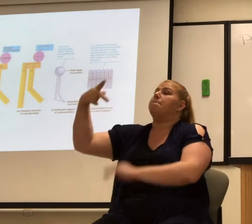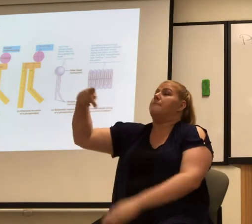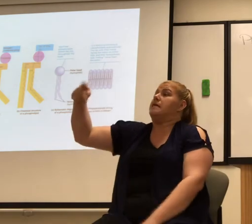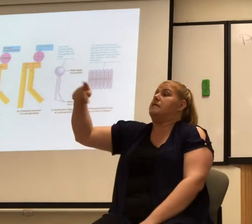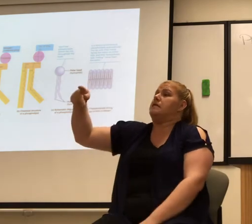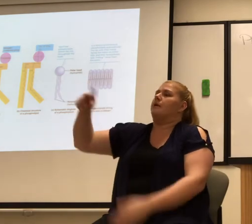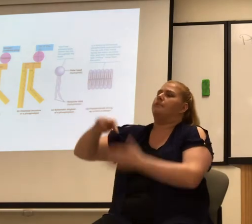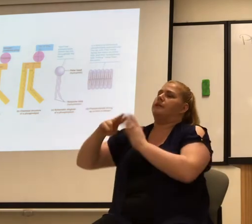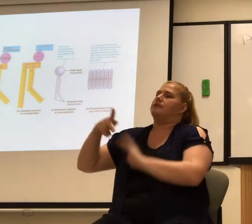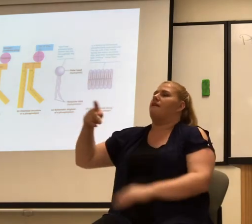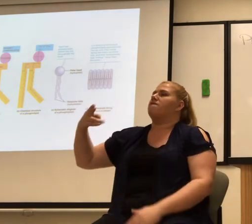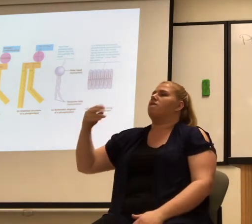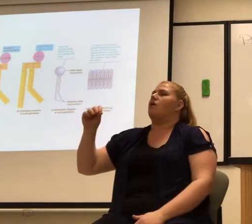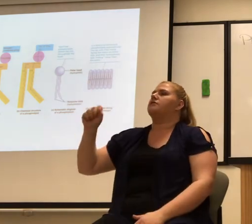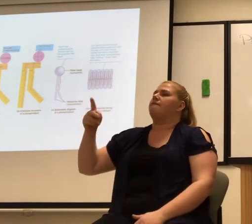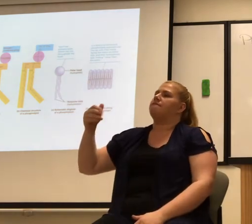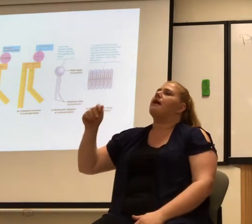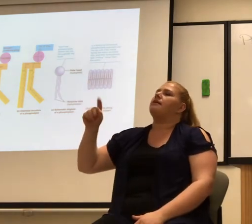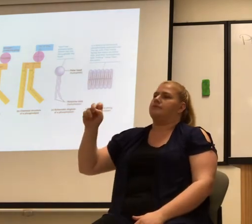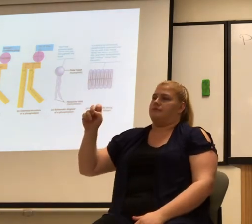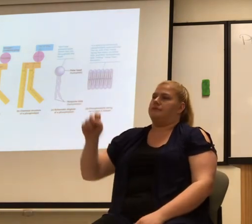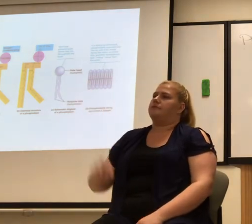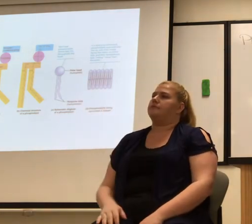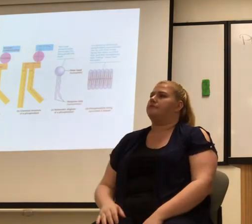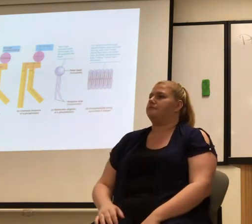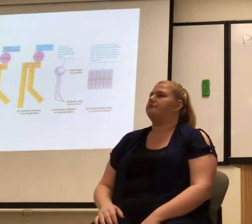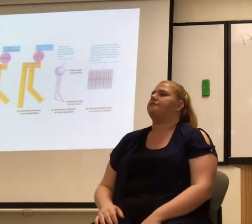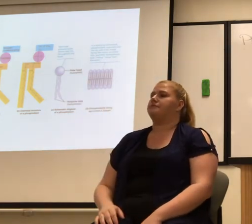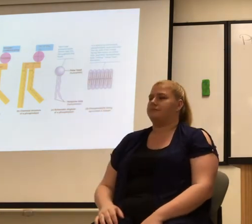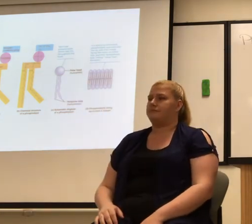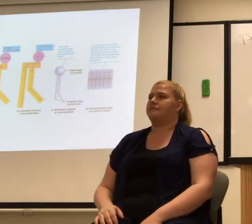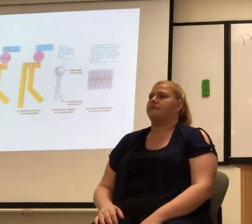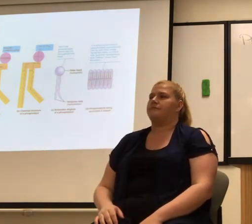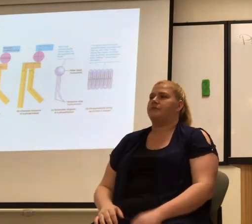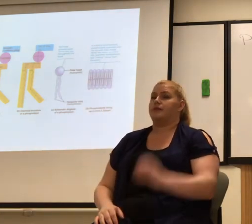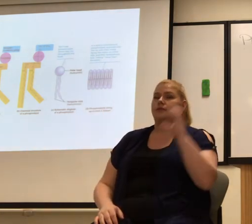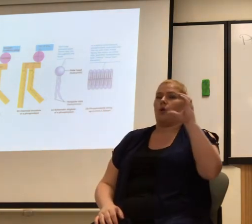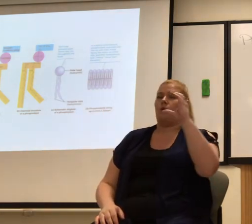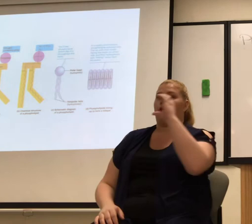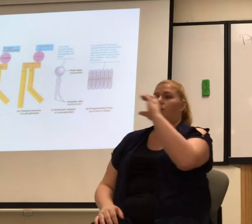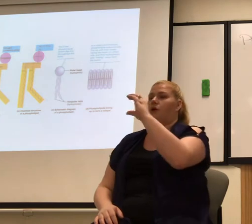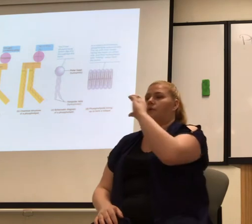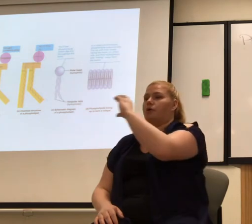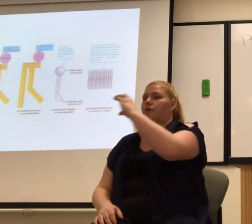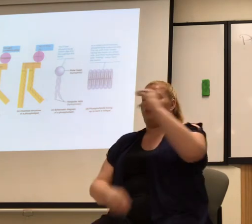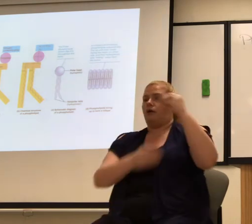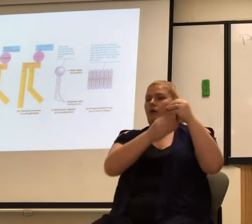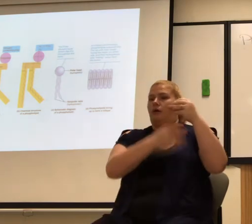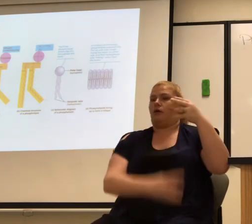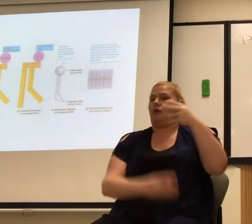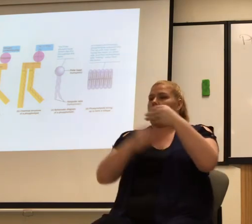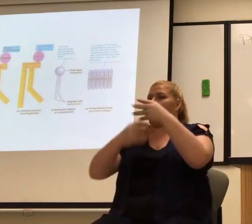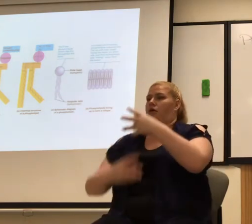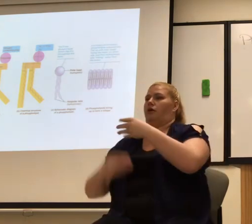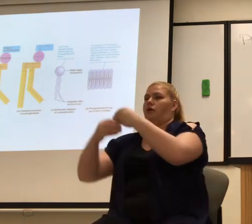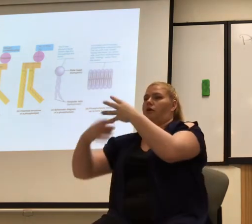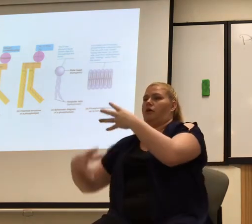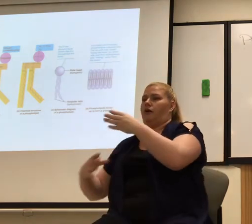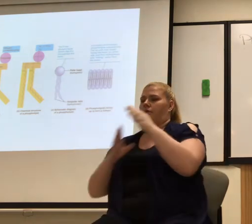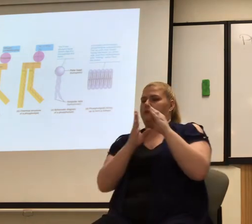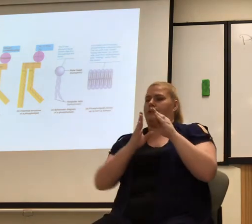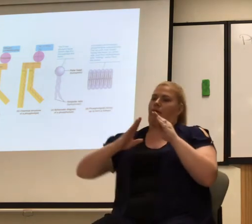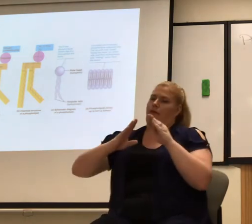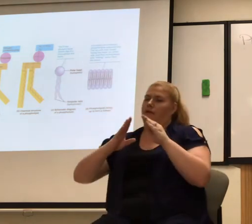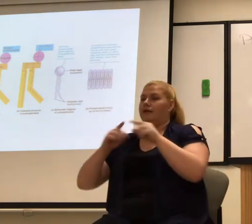The third position there. That's what you see illustrated. So this whole thing is a phospholipid. This end,